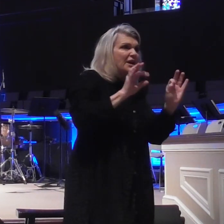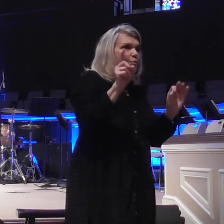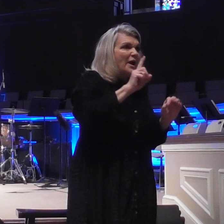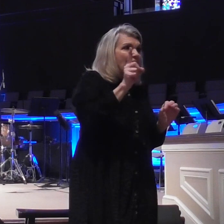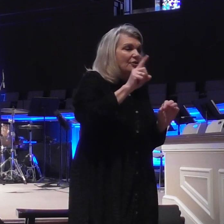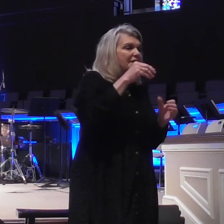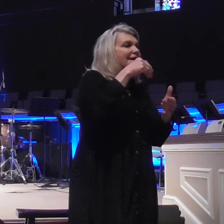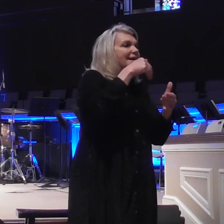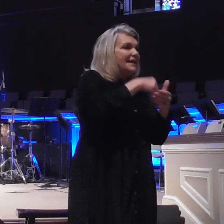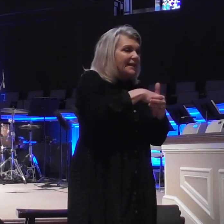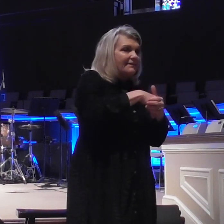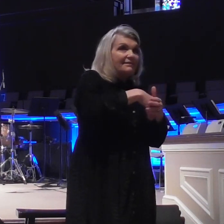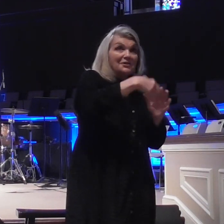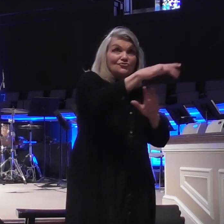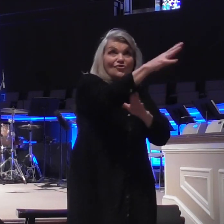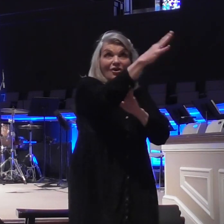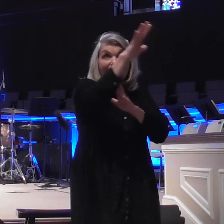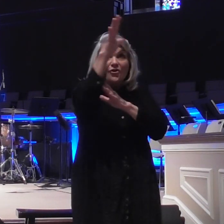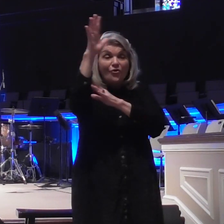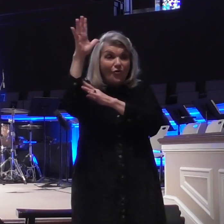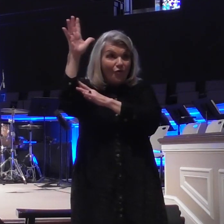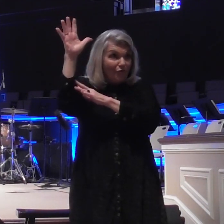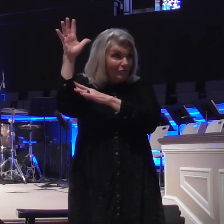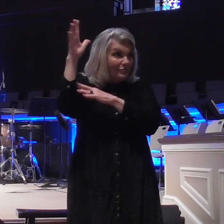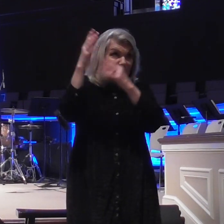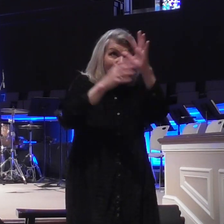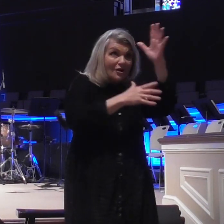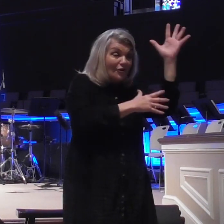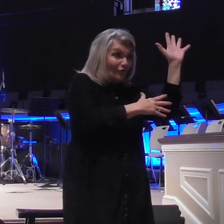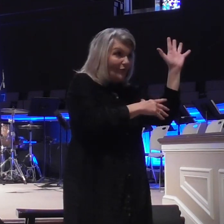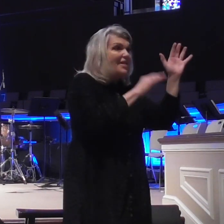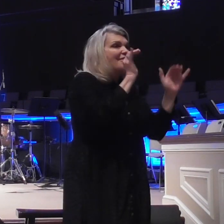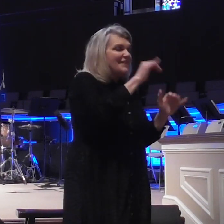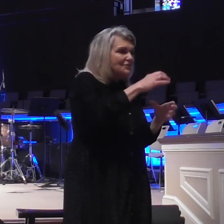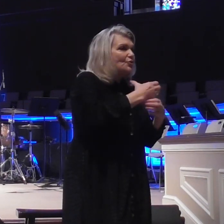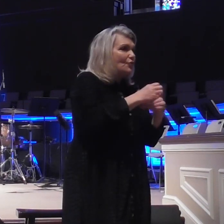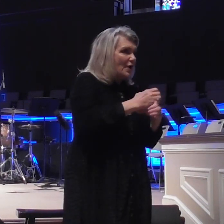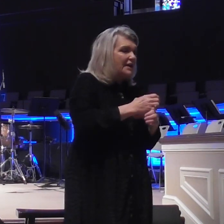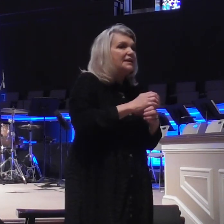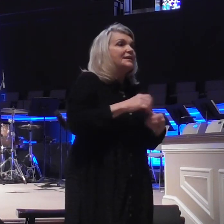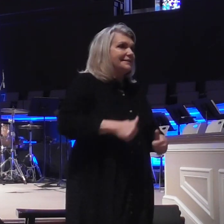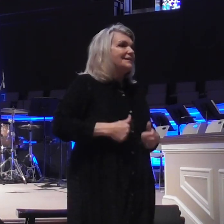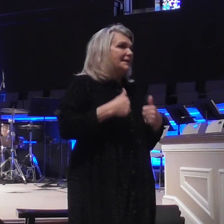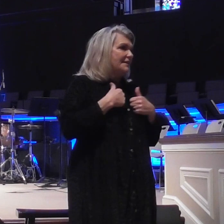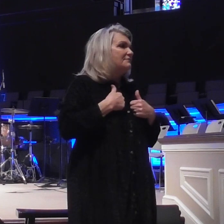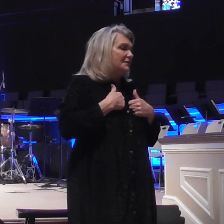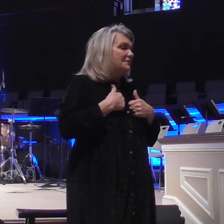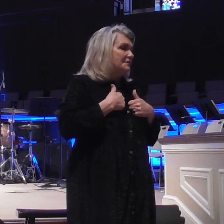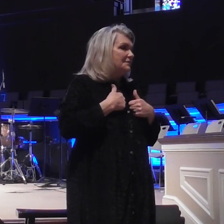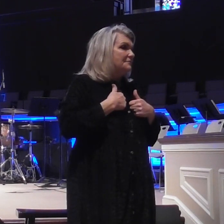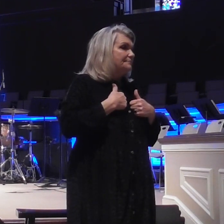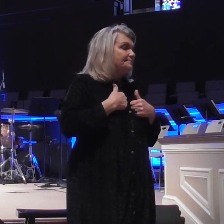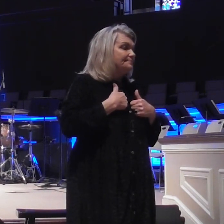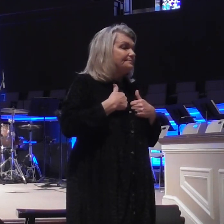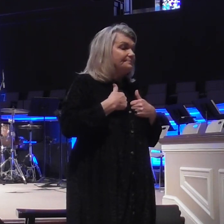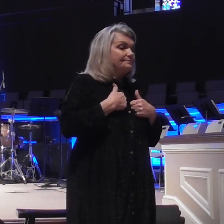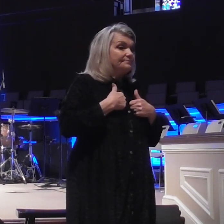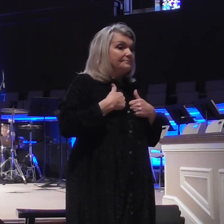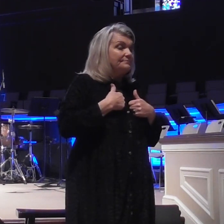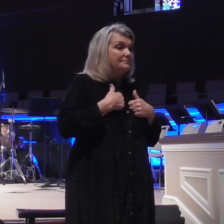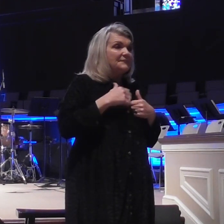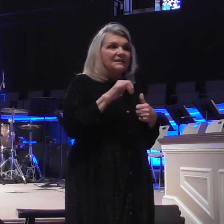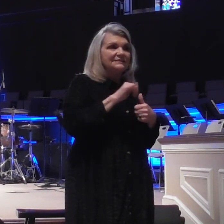the jungle, where he was created to be and where he can live at